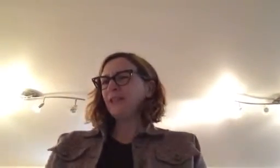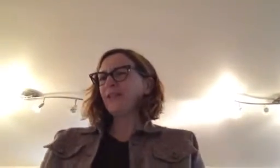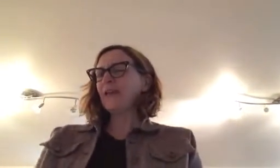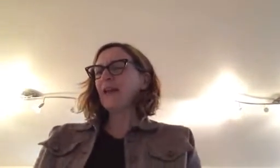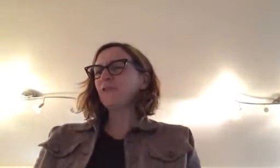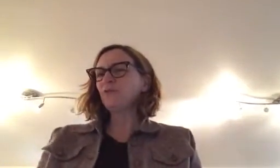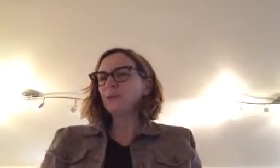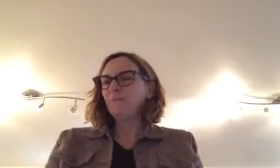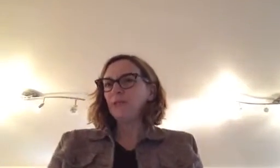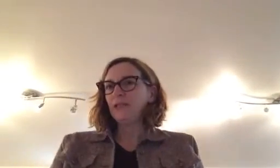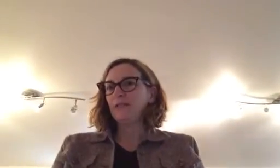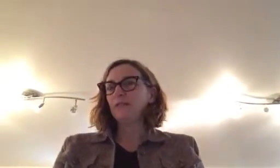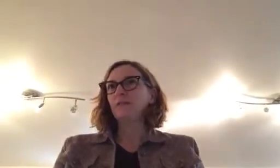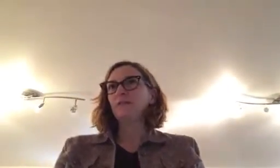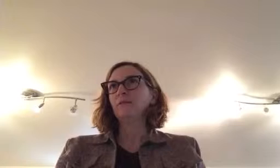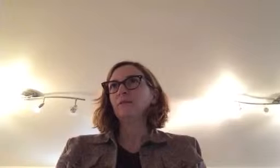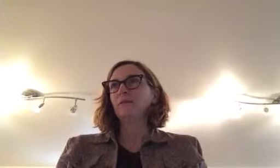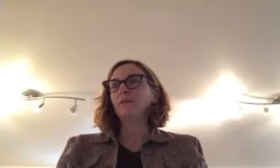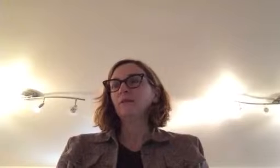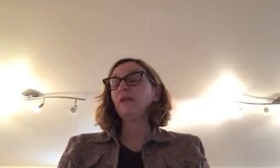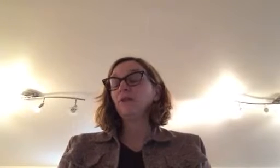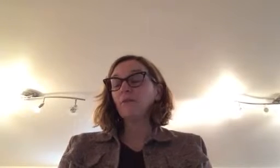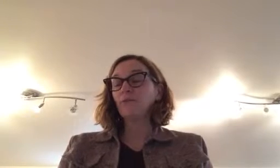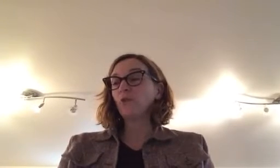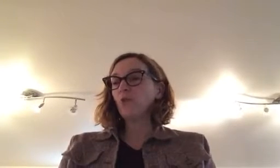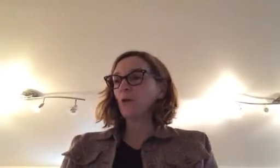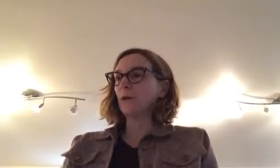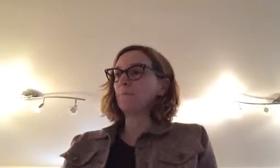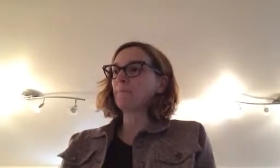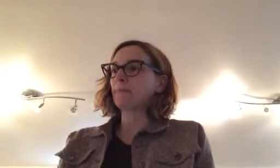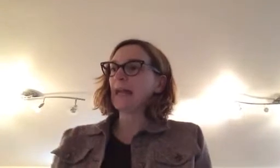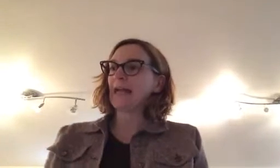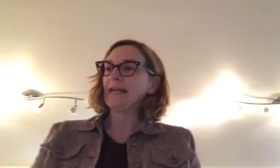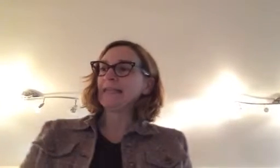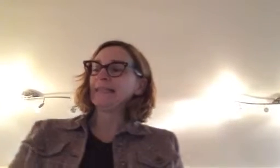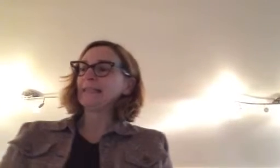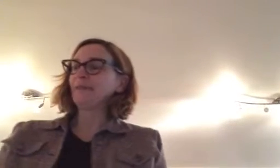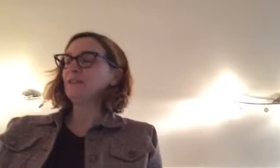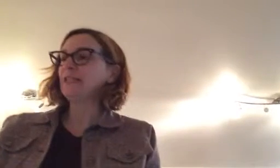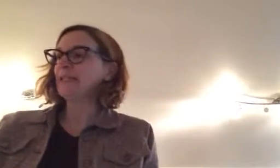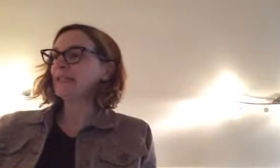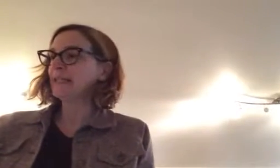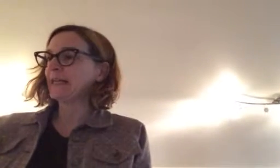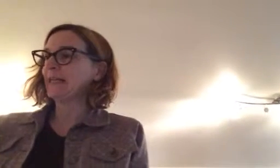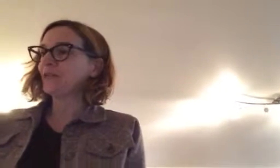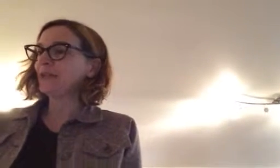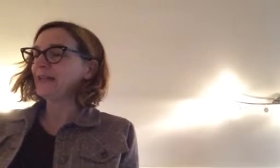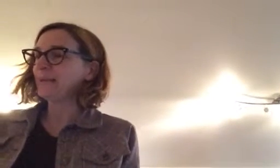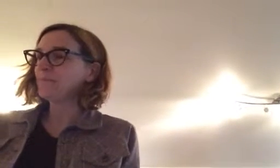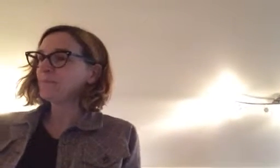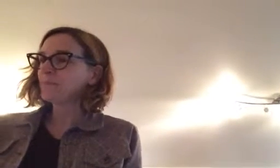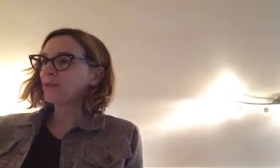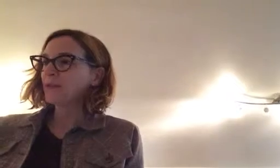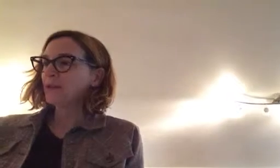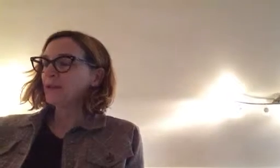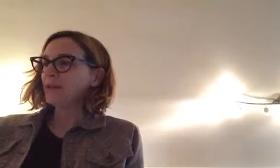Unfortunately, they hadn't really been geared up for war. And in 1793,